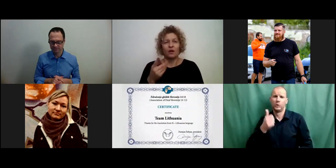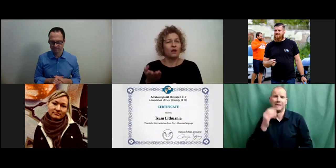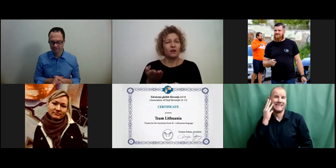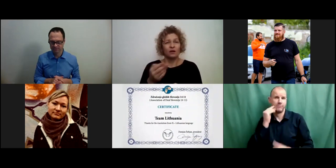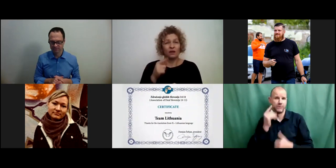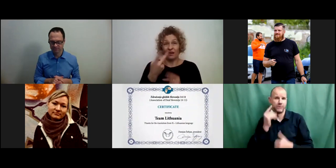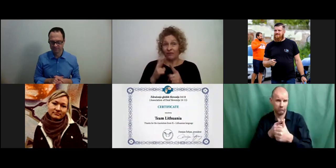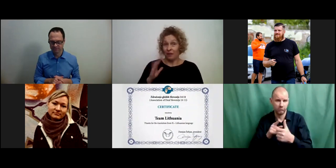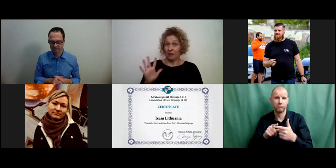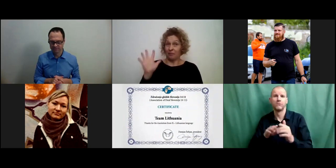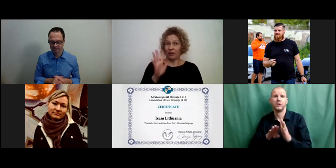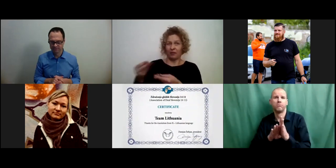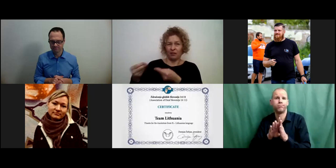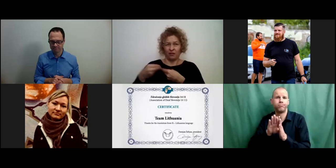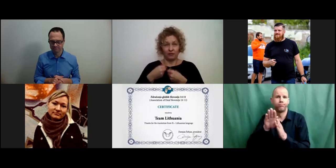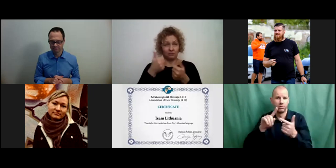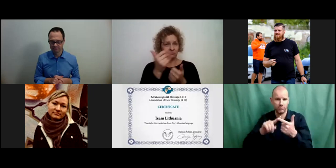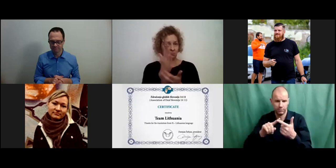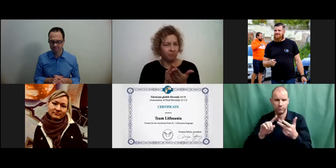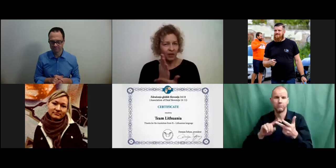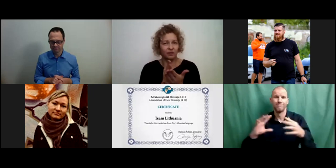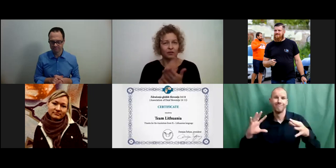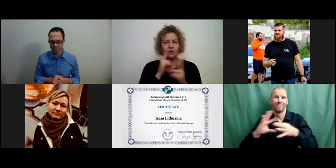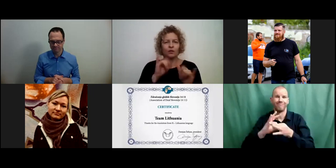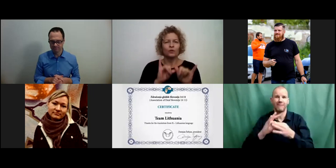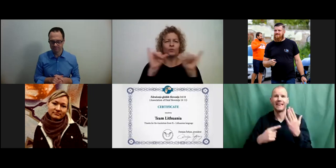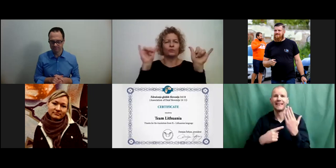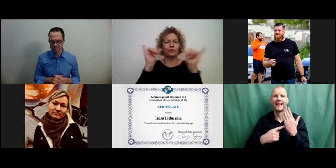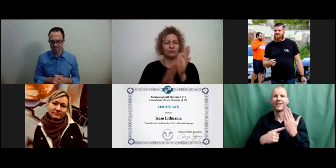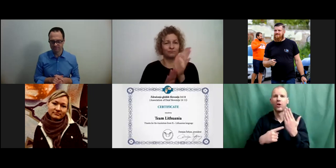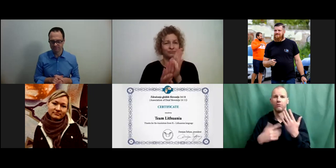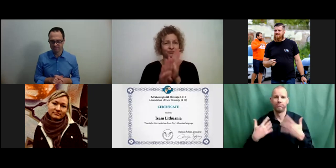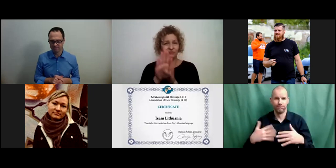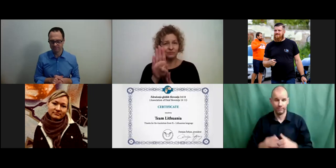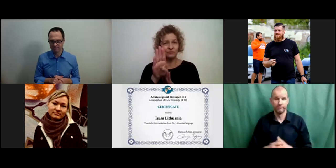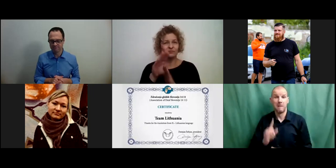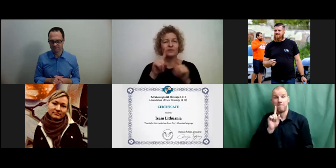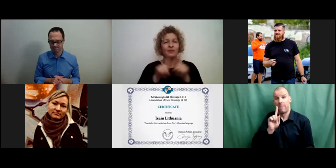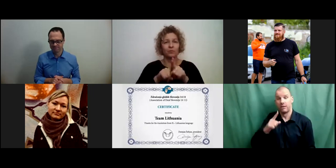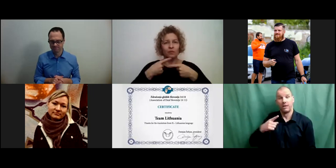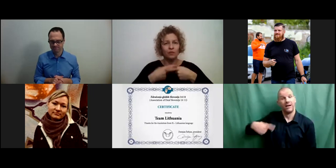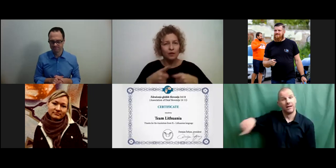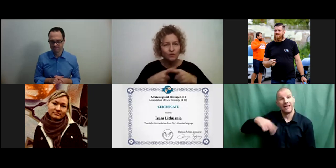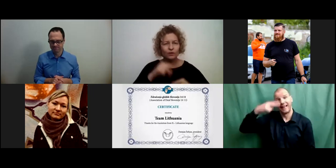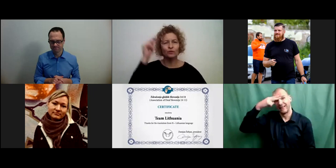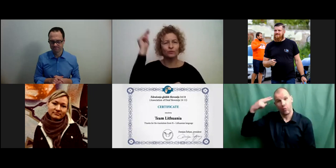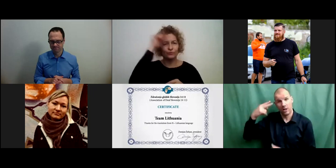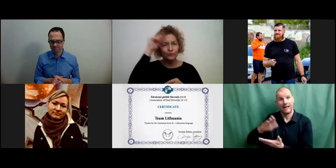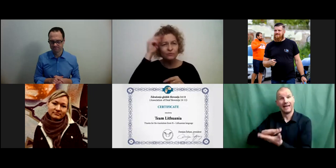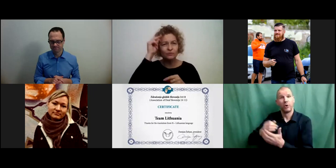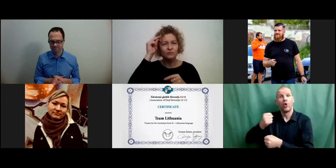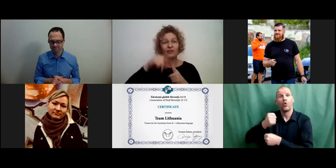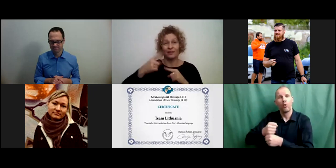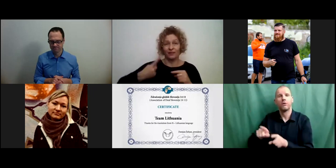that Lithuania could be part of this. You've given us such a great experience, also to be able to develop ourselves, and also thanks to the technical